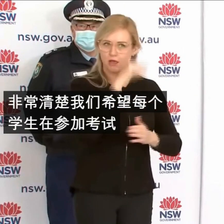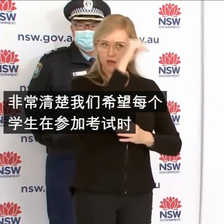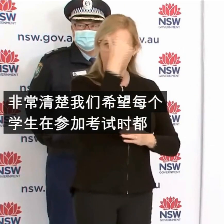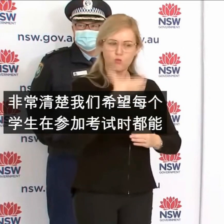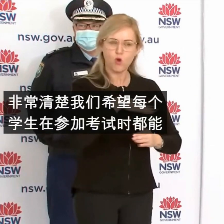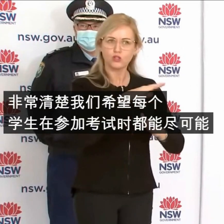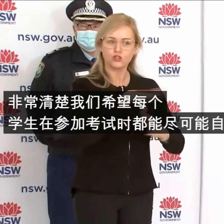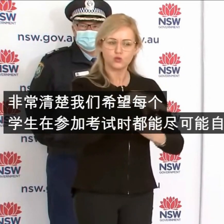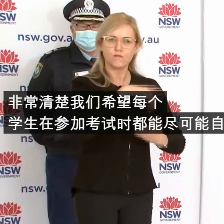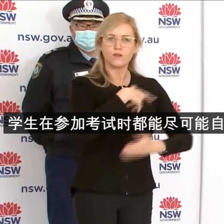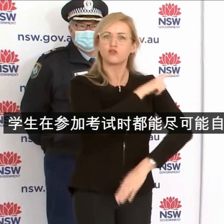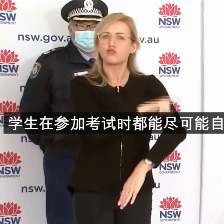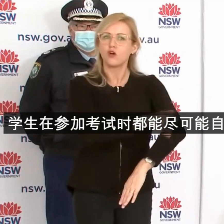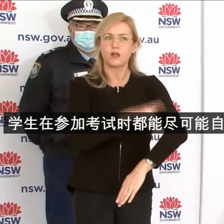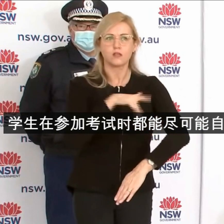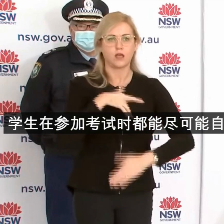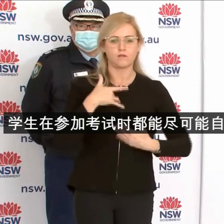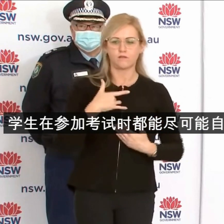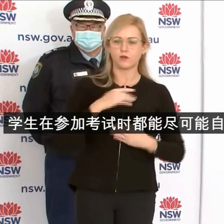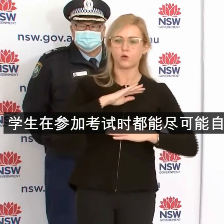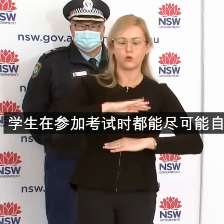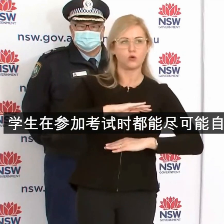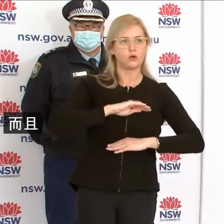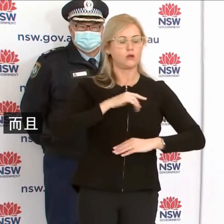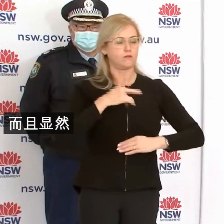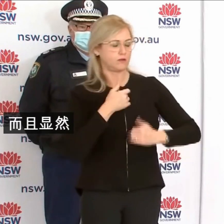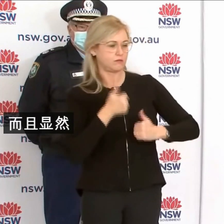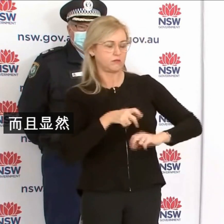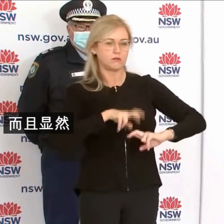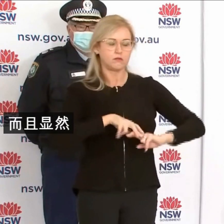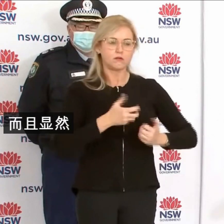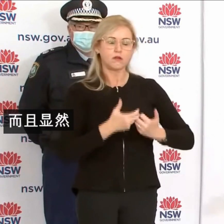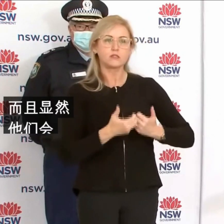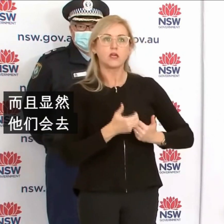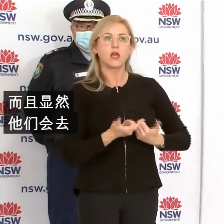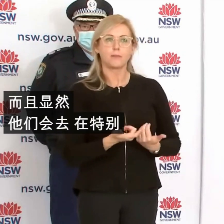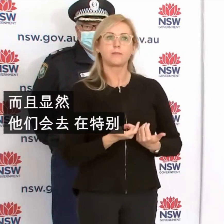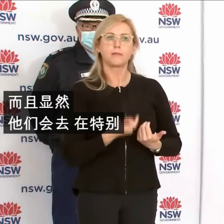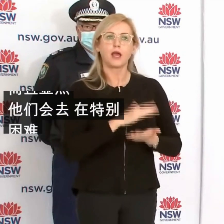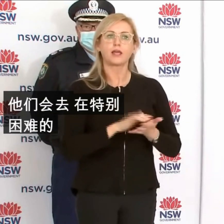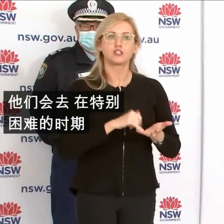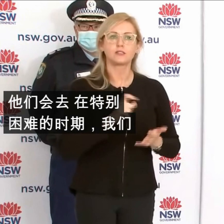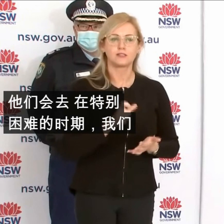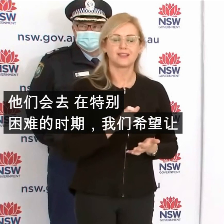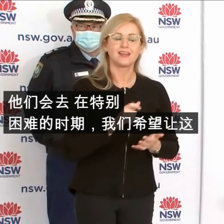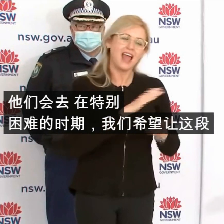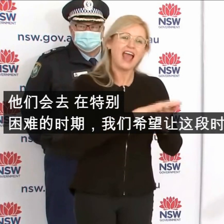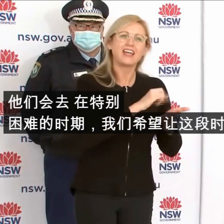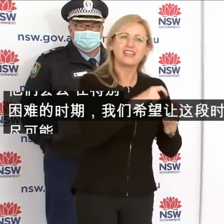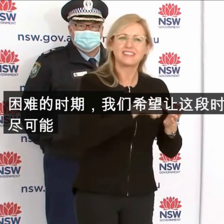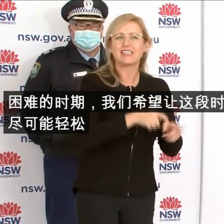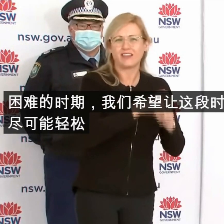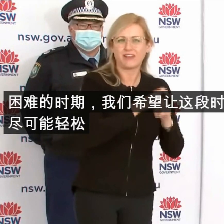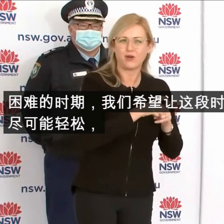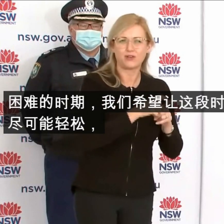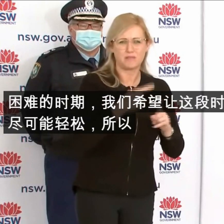student to feel as confident as they can when they sit for their exams. And obviously they're going through a particularly difficult time. We want to make